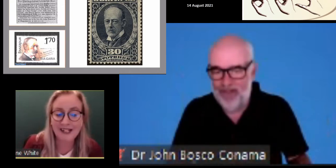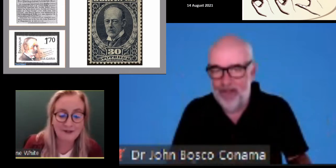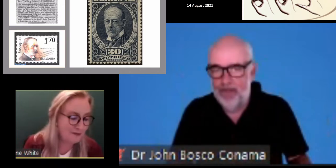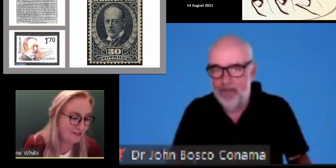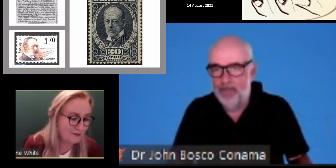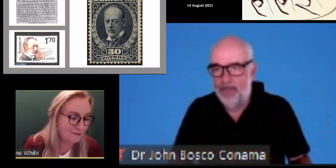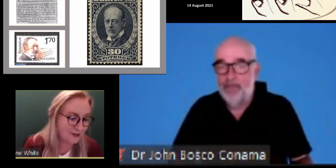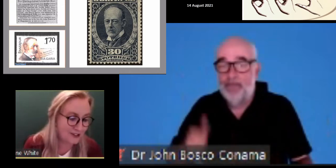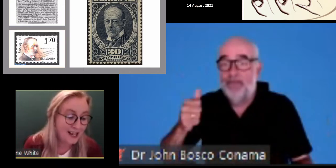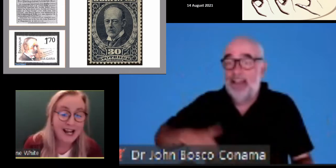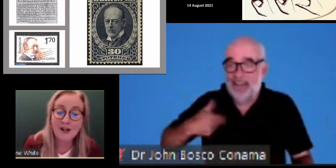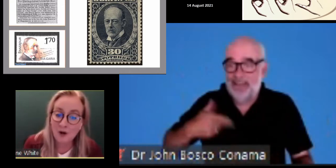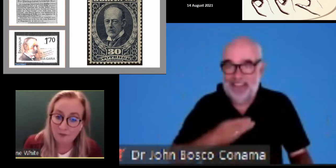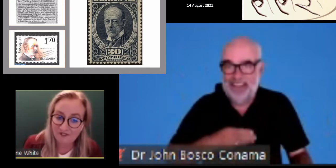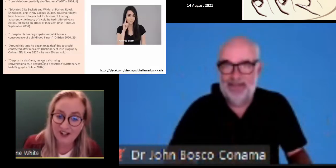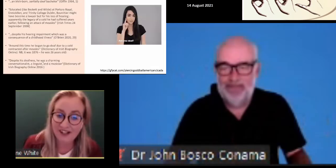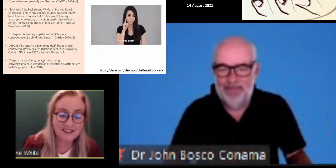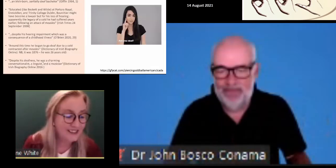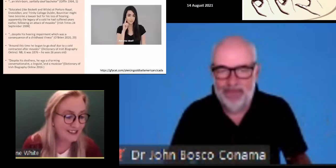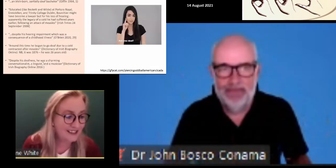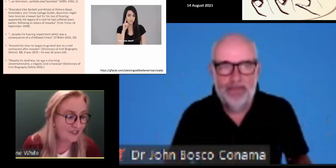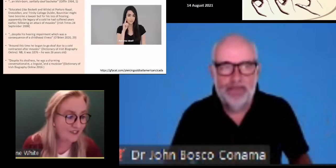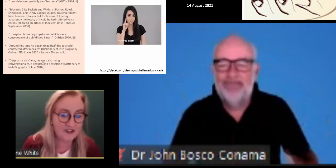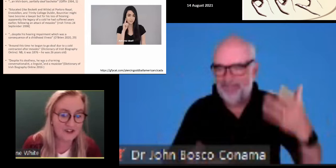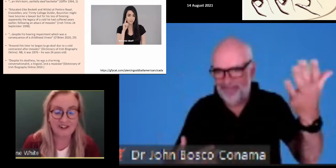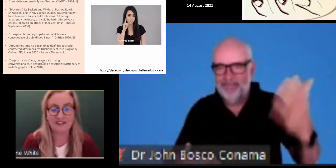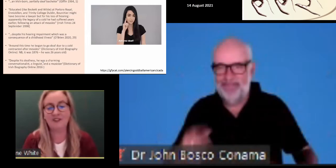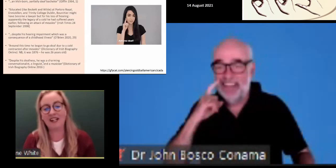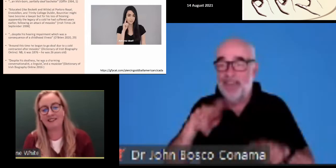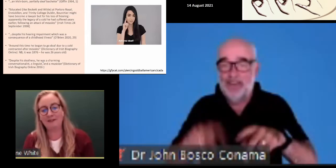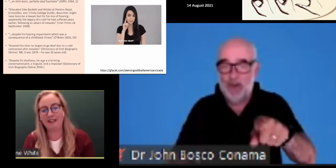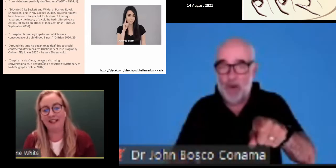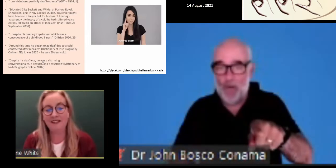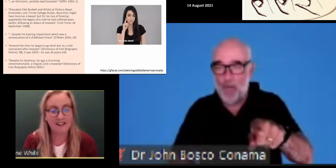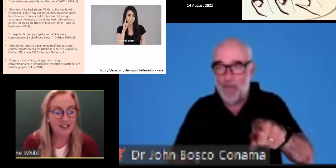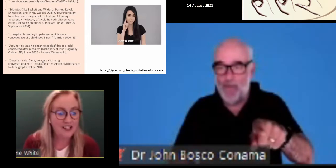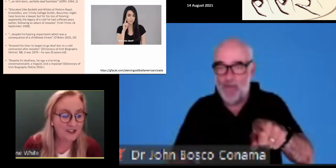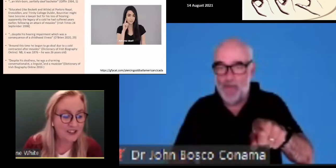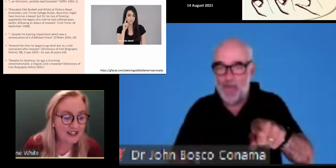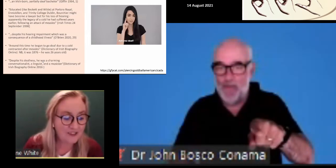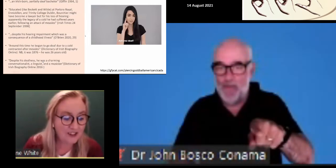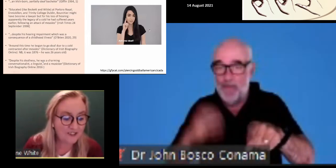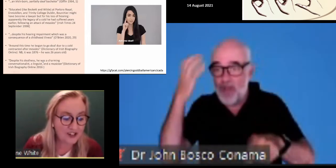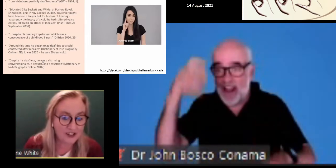he will be remembered, and hope you find his life of interest. So next slide, please. So let's have a look at the